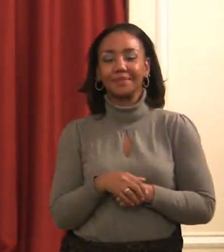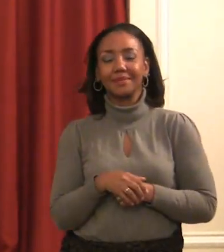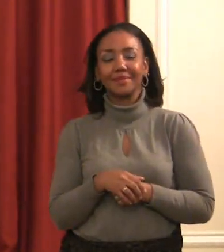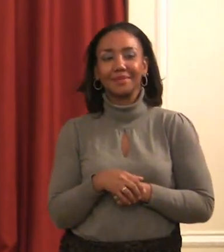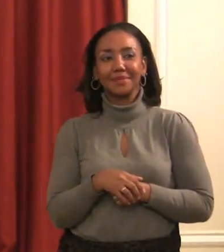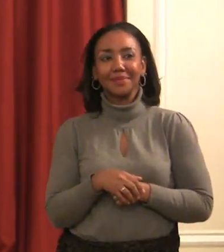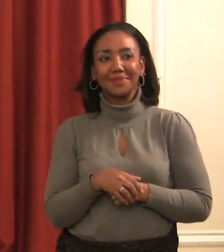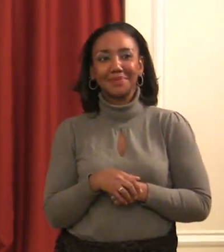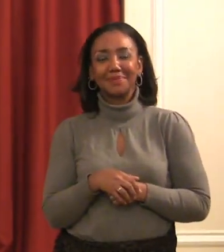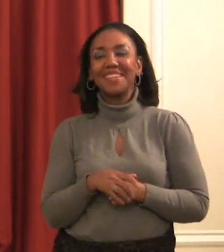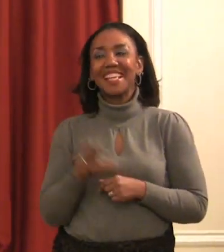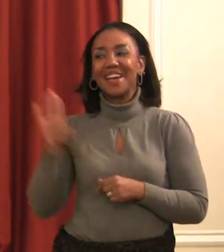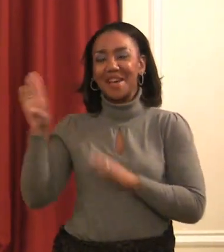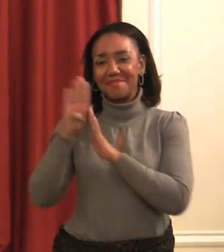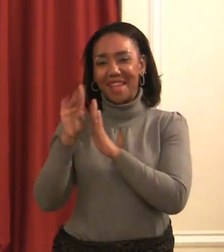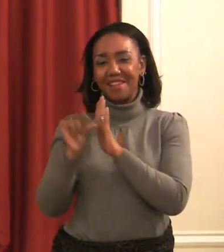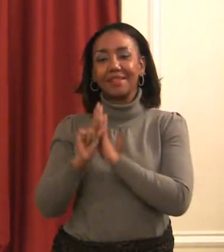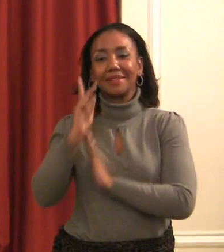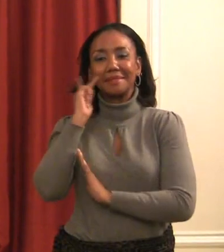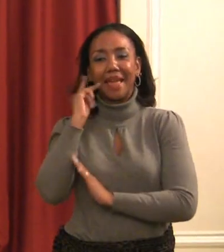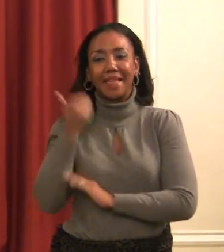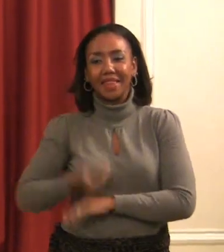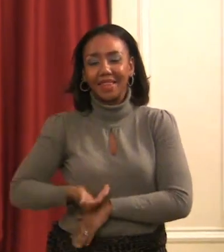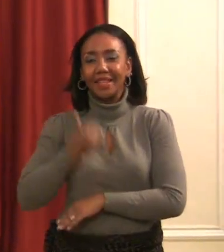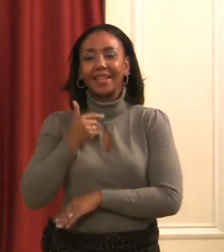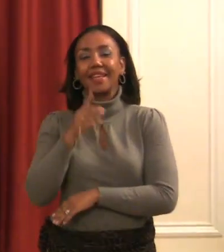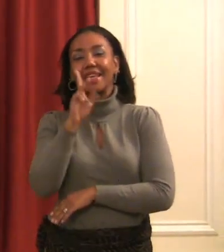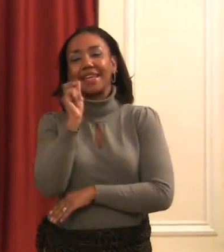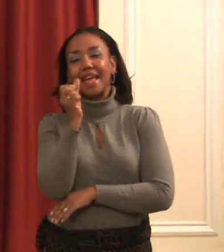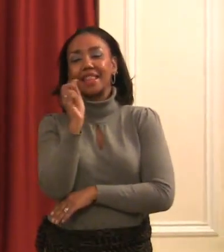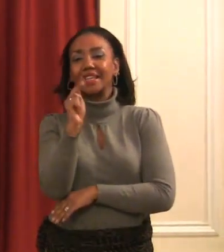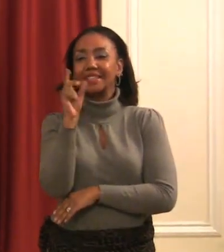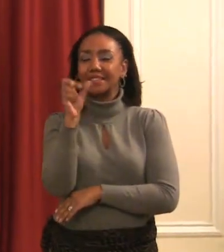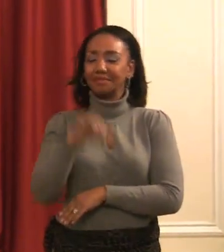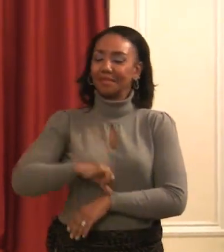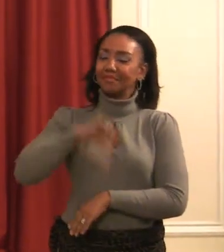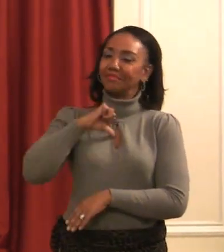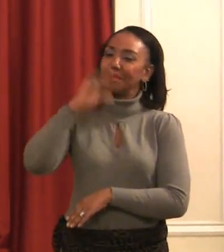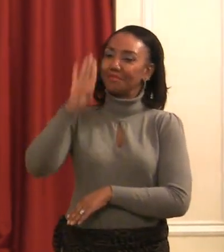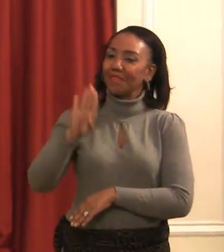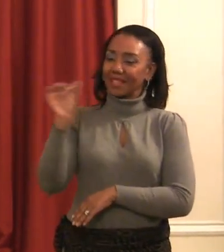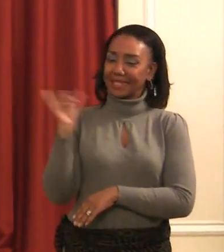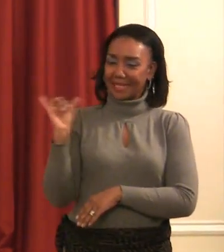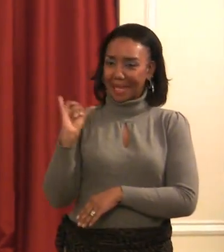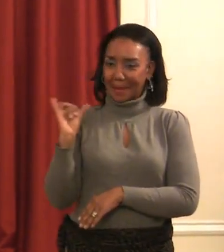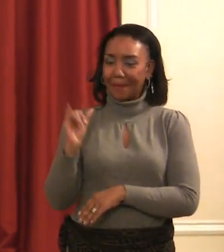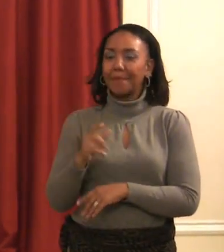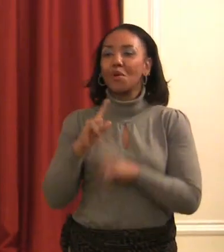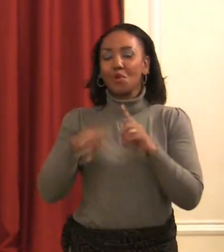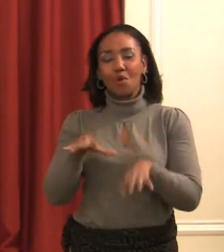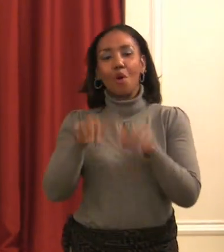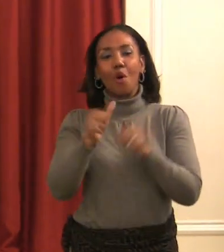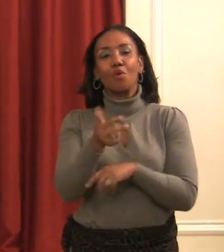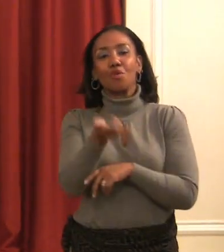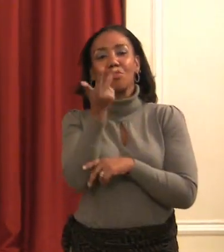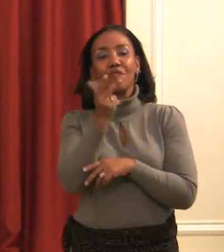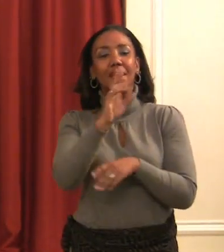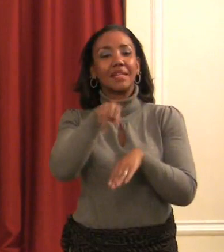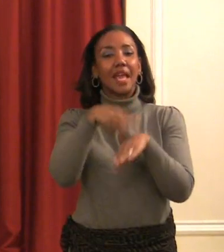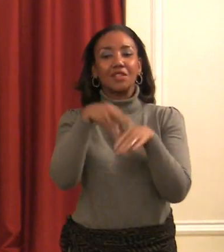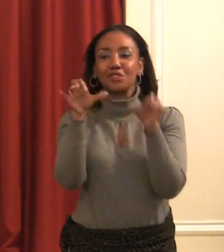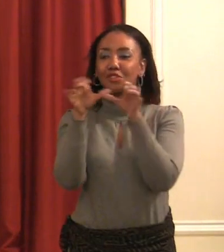So this is her background. Kathleen D. Taylor is a proud native of Brooklyn like myself, who holds 3